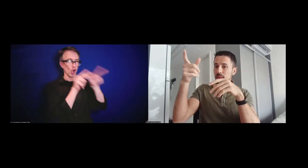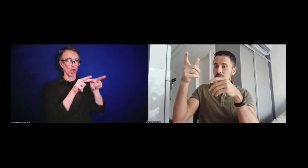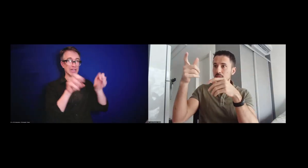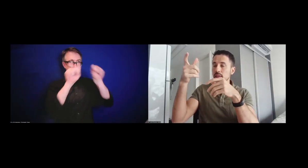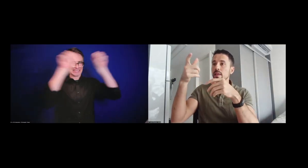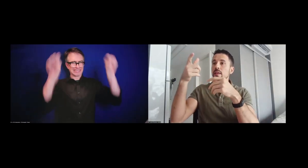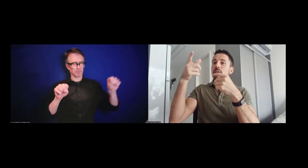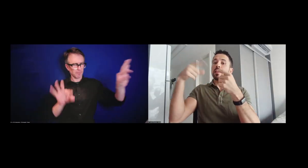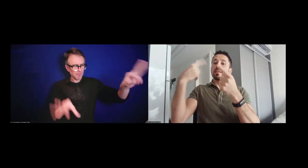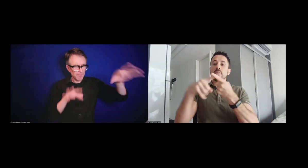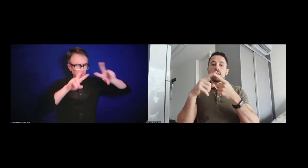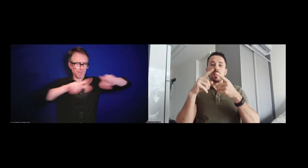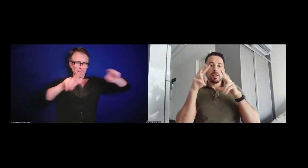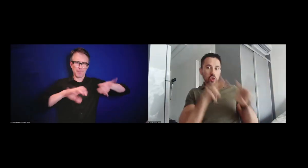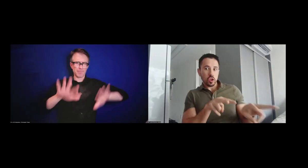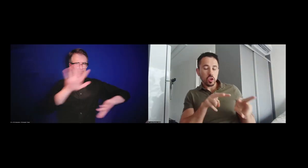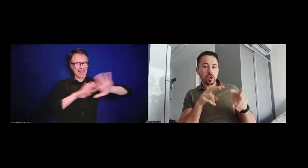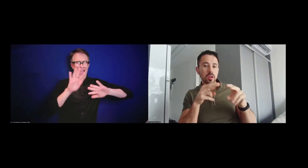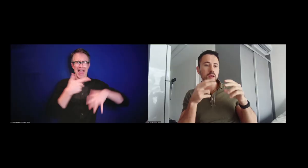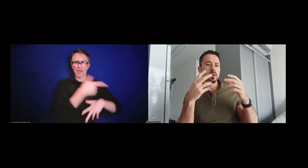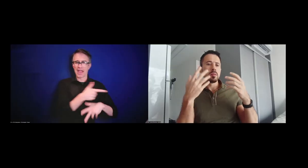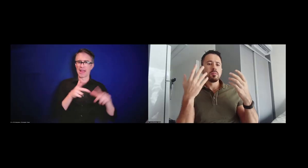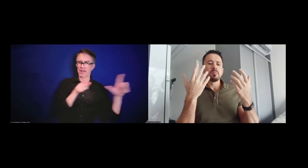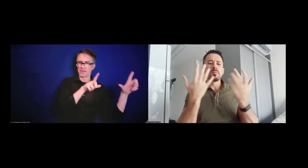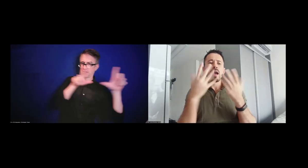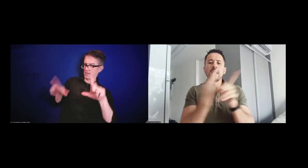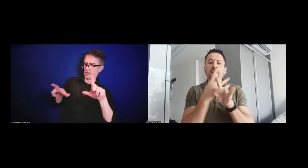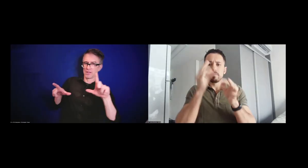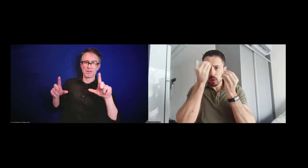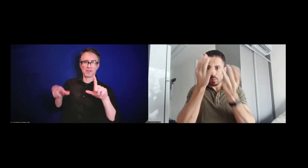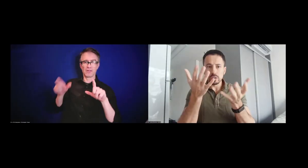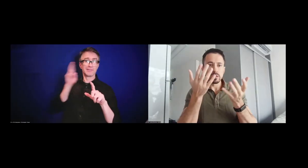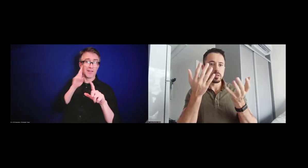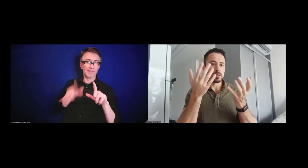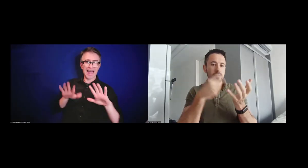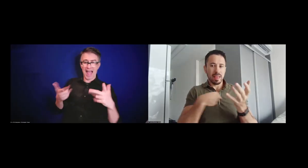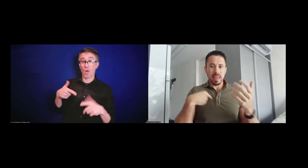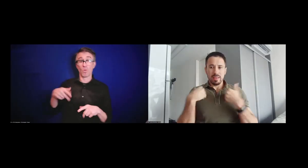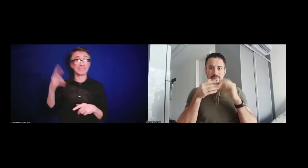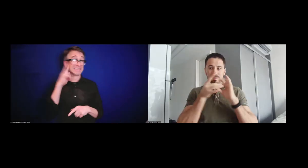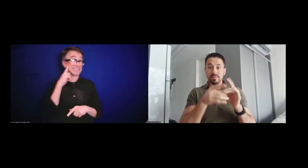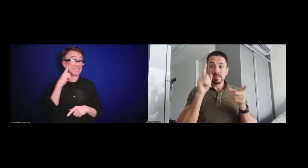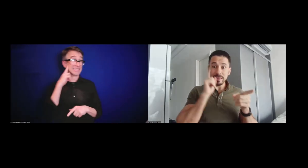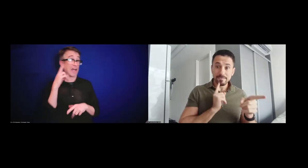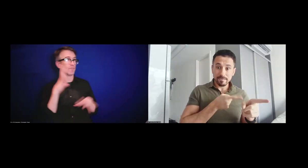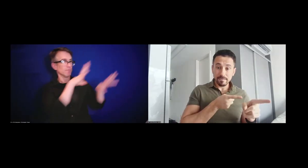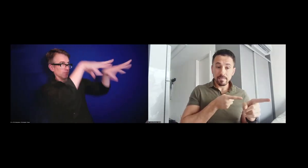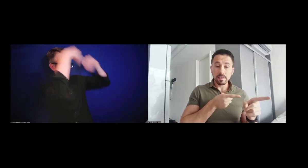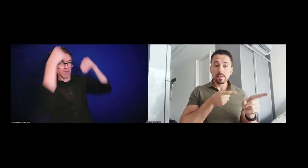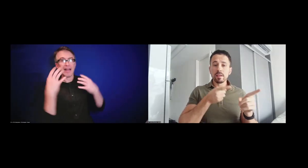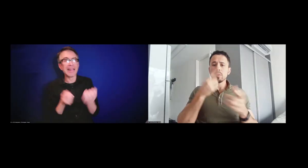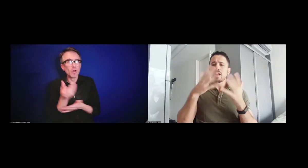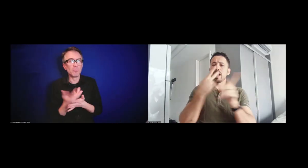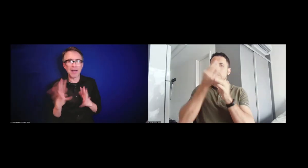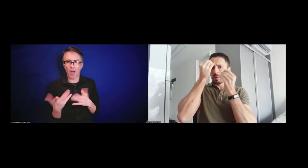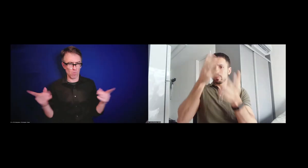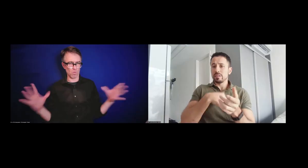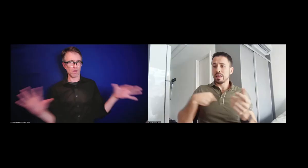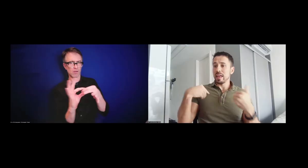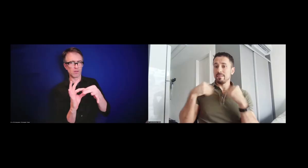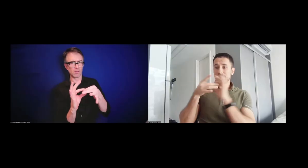and figure out what kind of services are being made available, and then take a look at on the ground deaf people and what they're actually